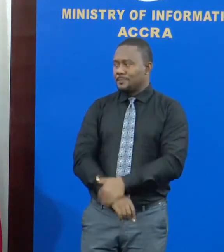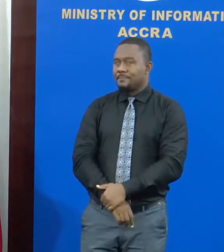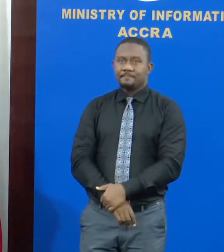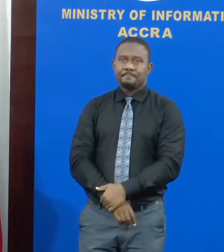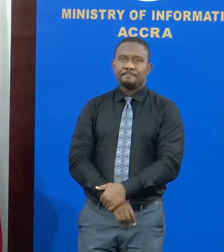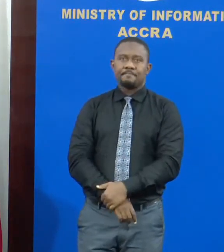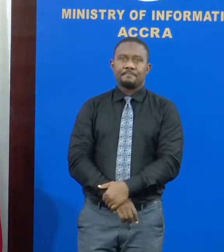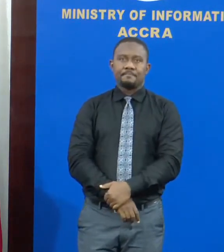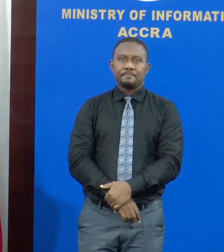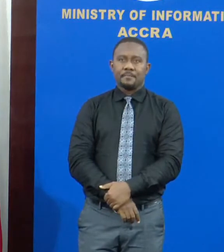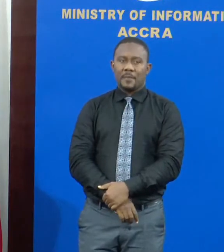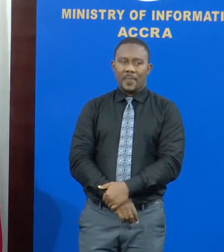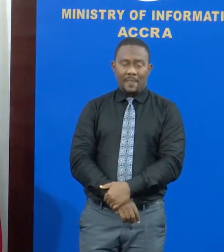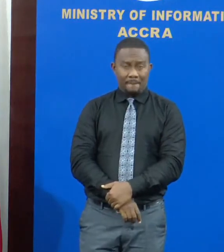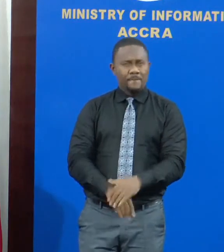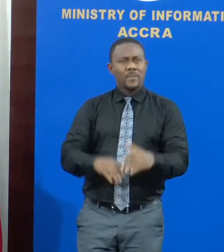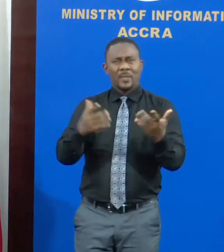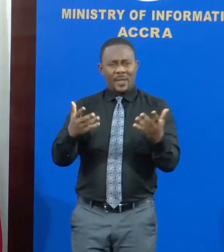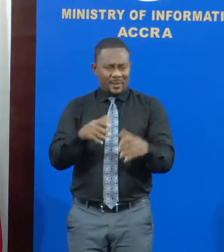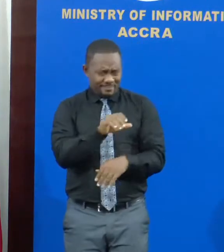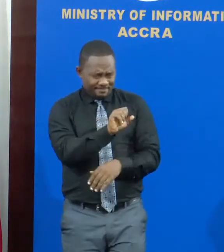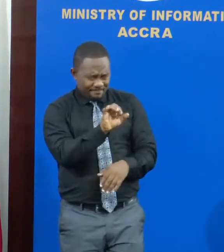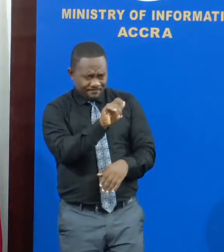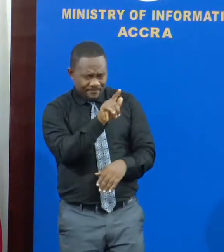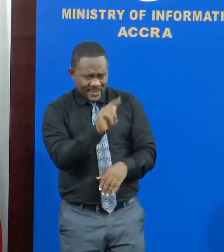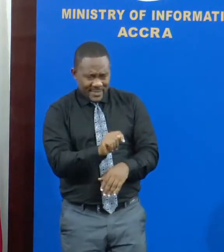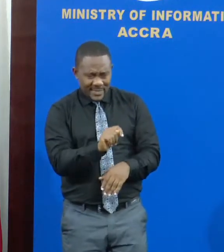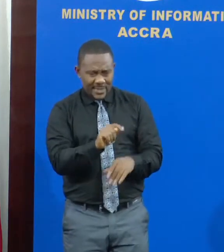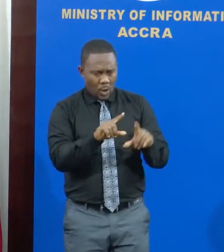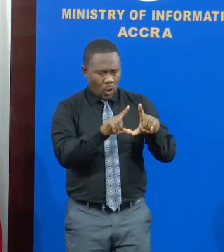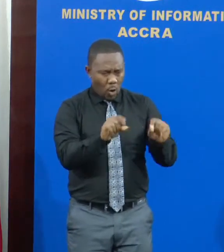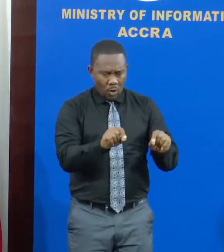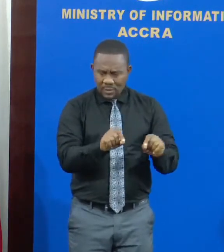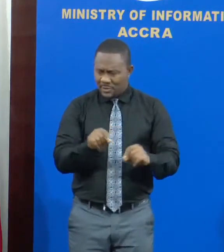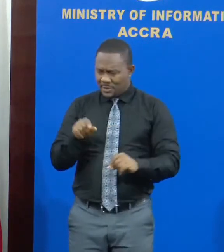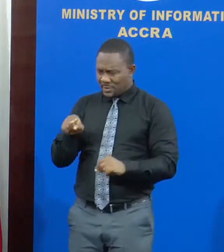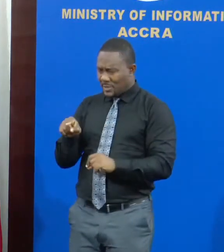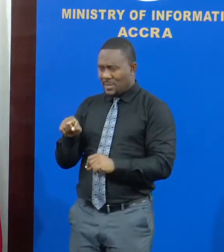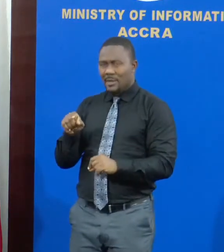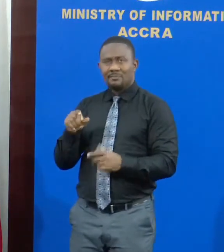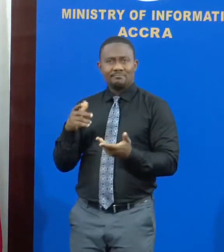So how do you go about to merge these numbers?